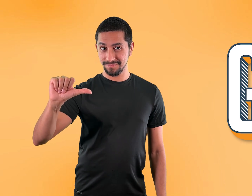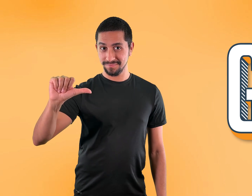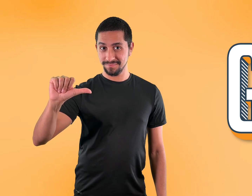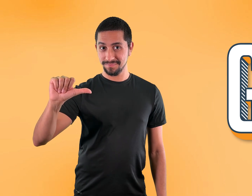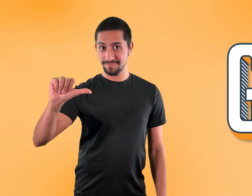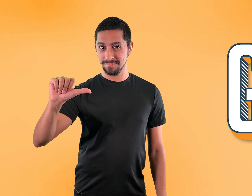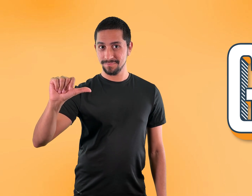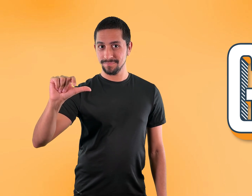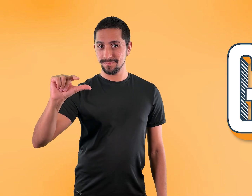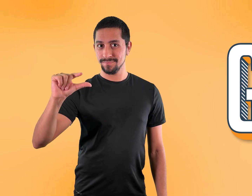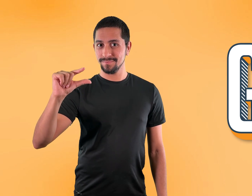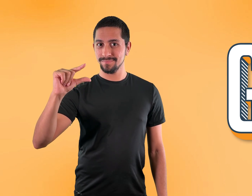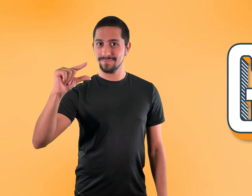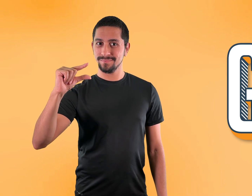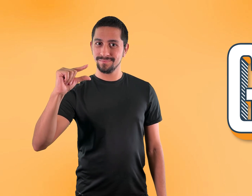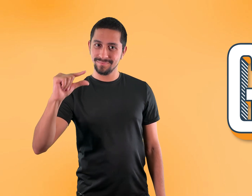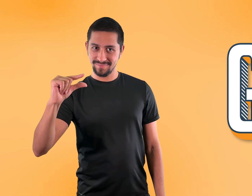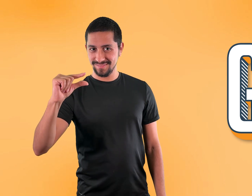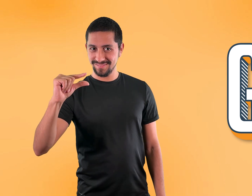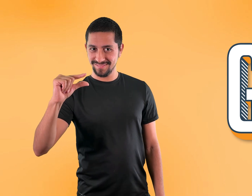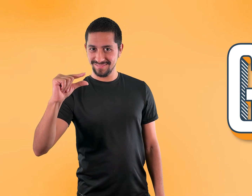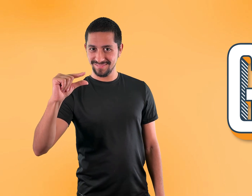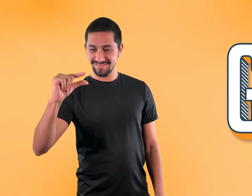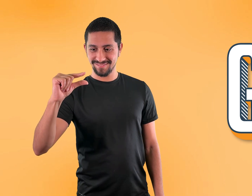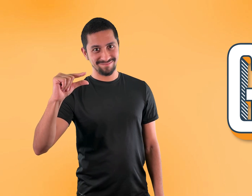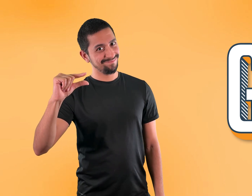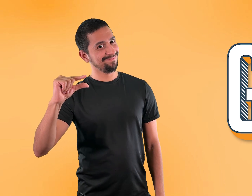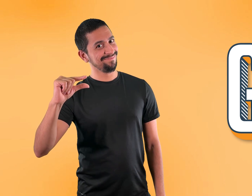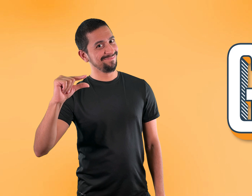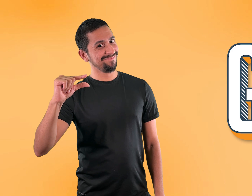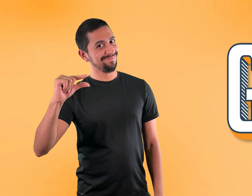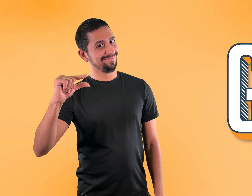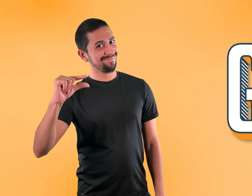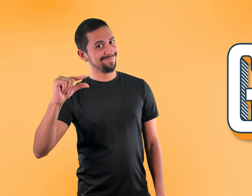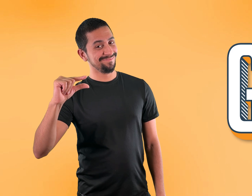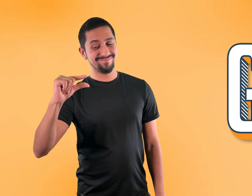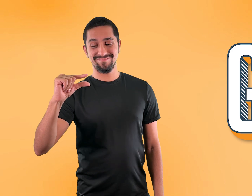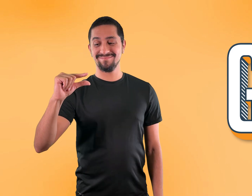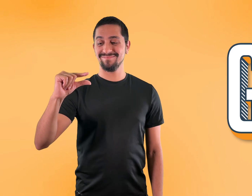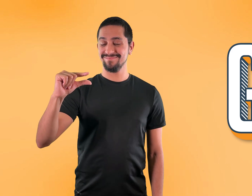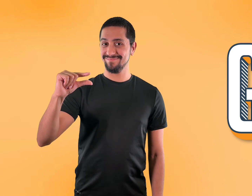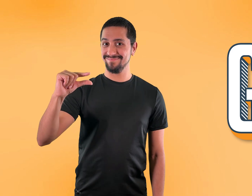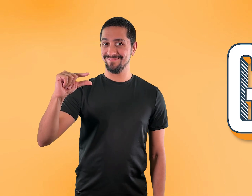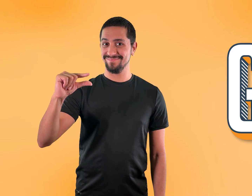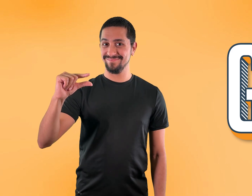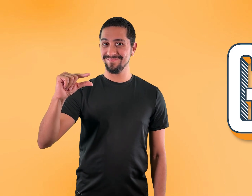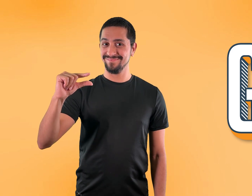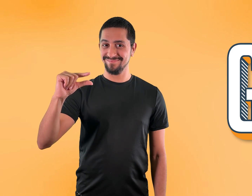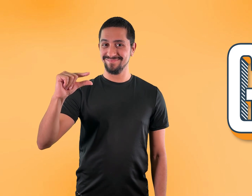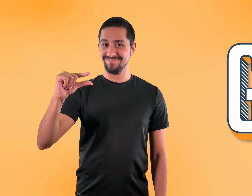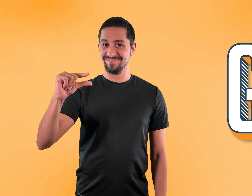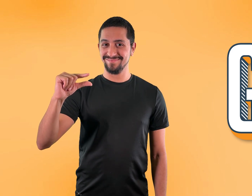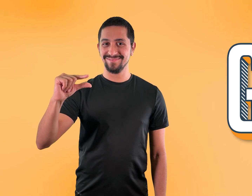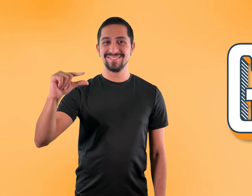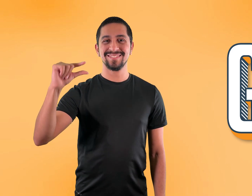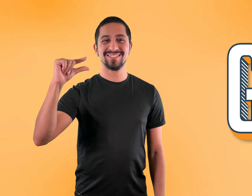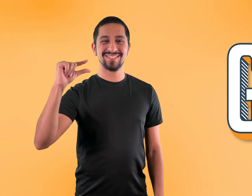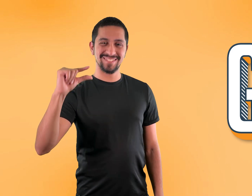and index finger to the side, like you're showing something small. Keep the other fingers tucked in and your palm